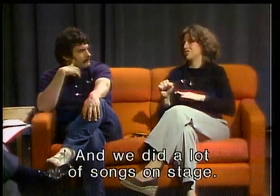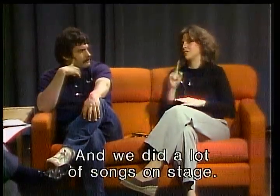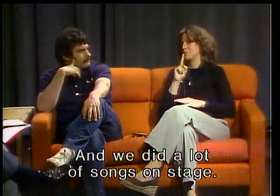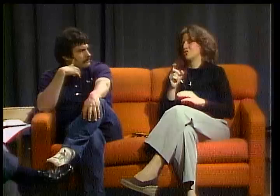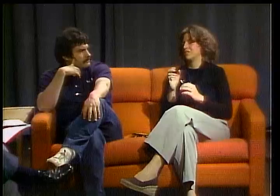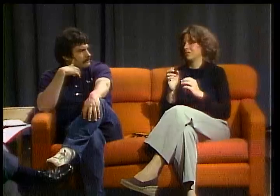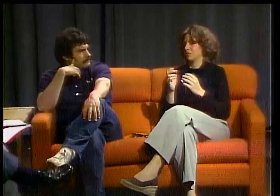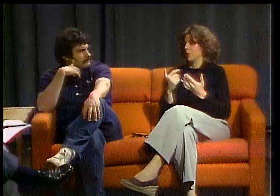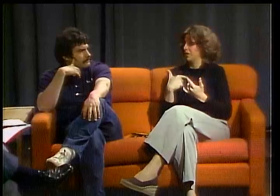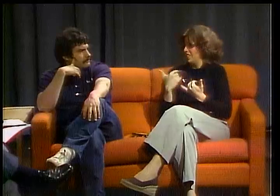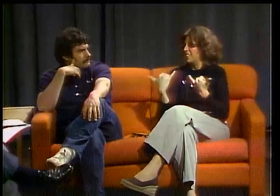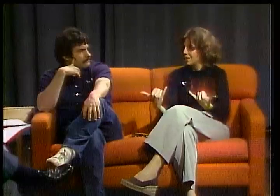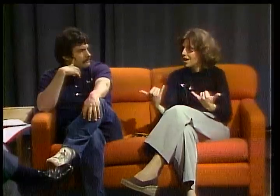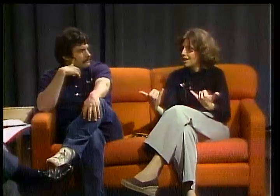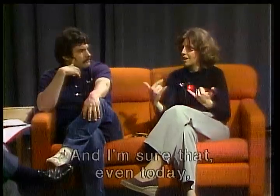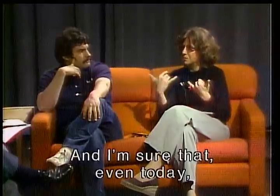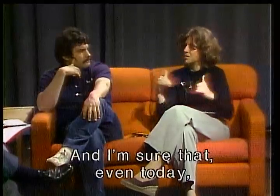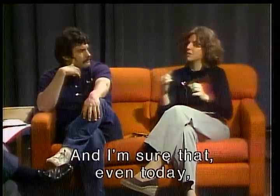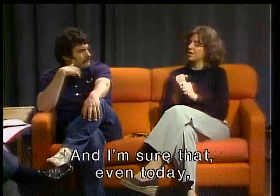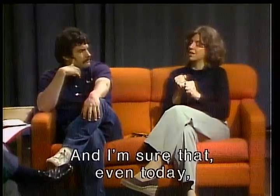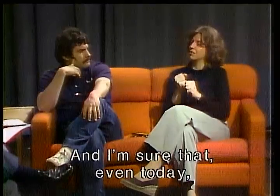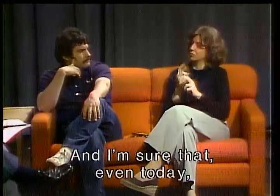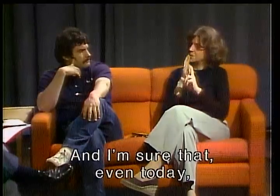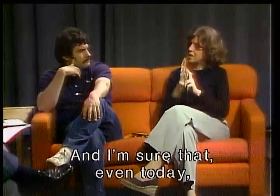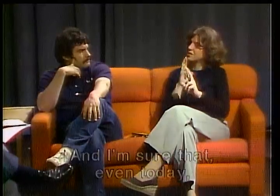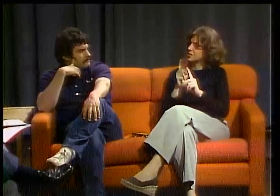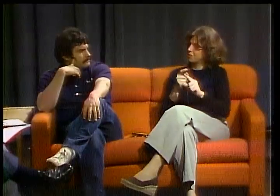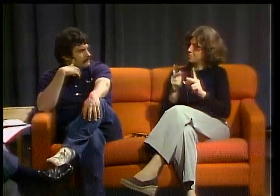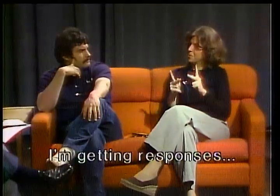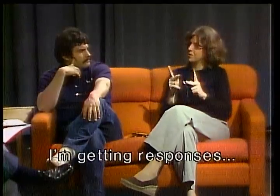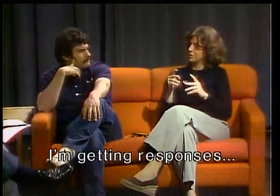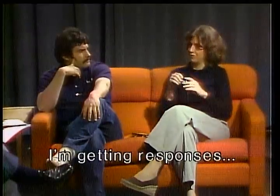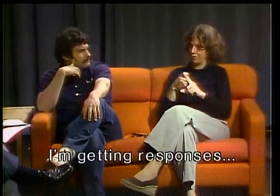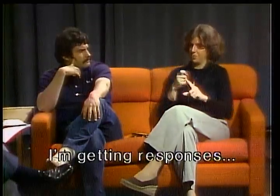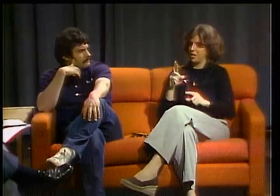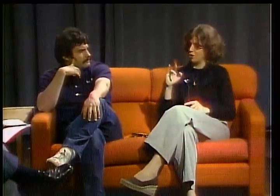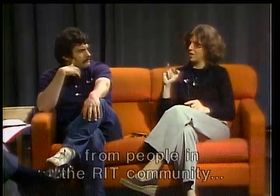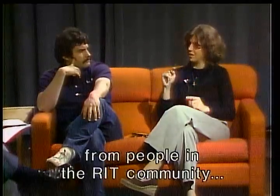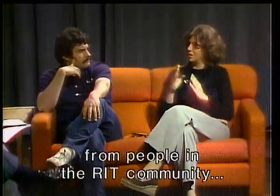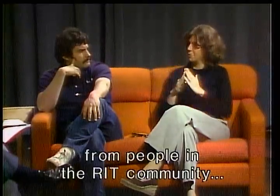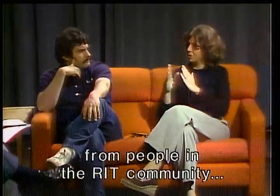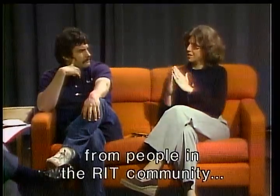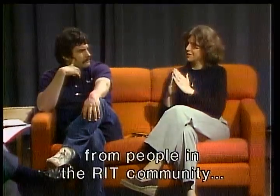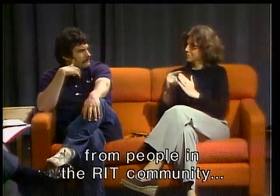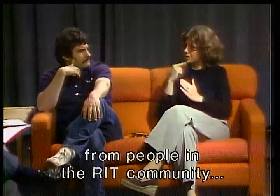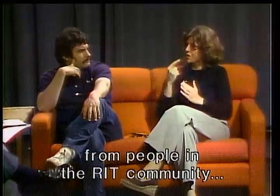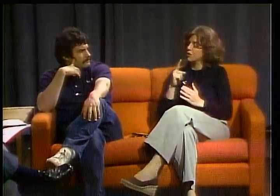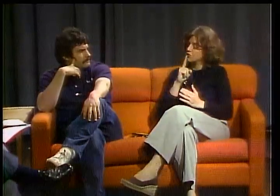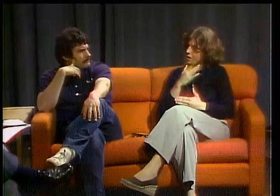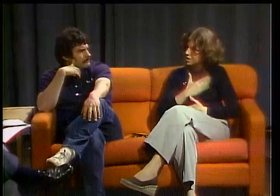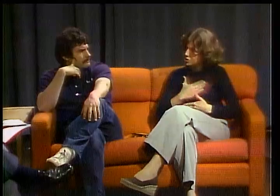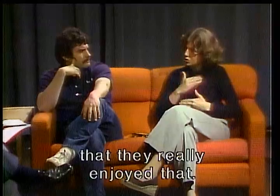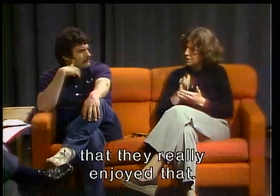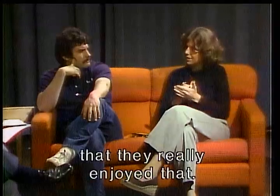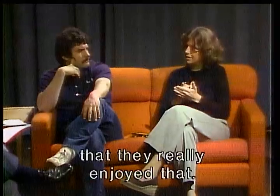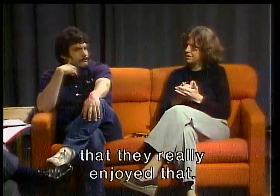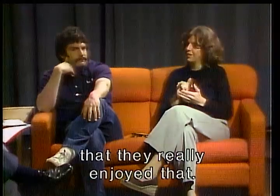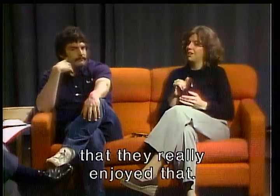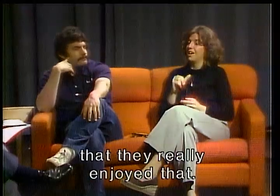sure that even today, I'm still getting responses from people from the RIT community saying they really enjoyed that. And they're